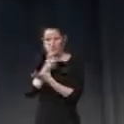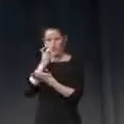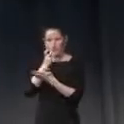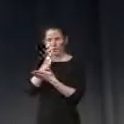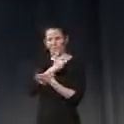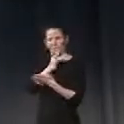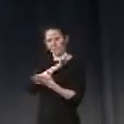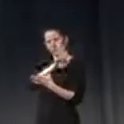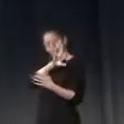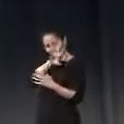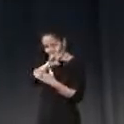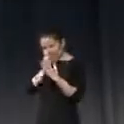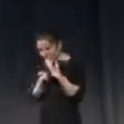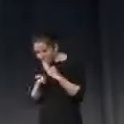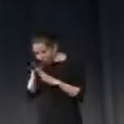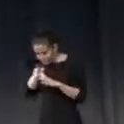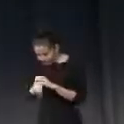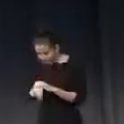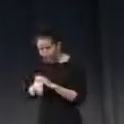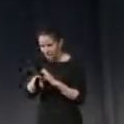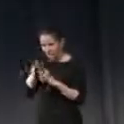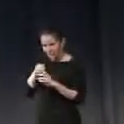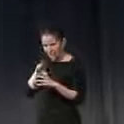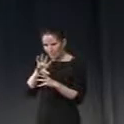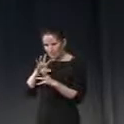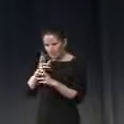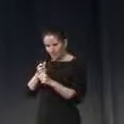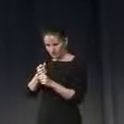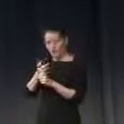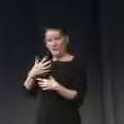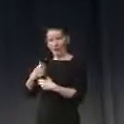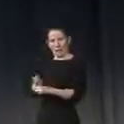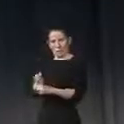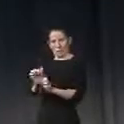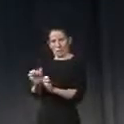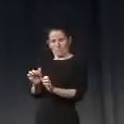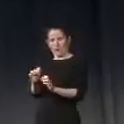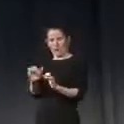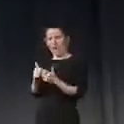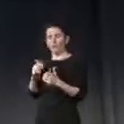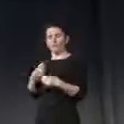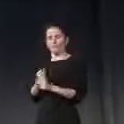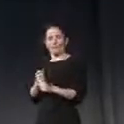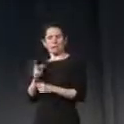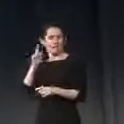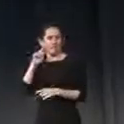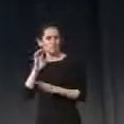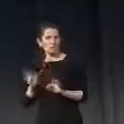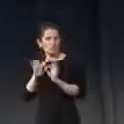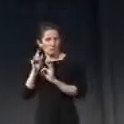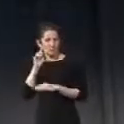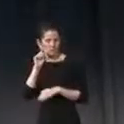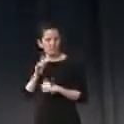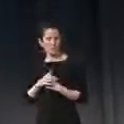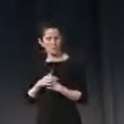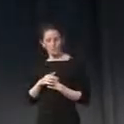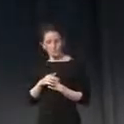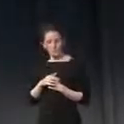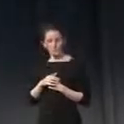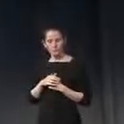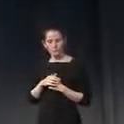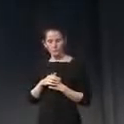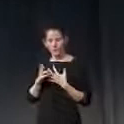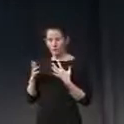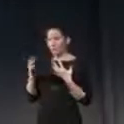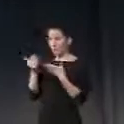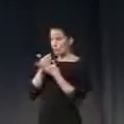individual voices. Speech was studied from all sides in the 19th century. Tools and theories were exchanged between the